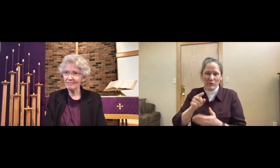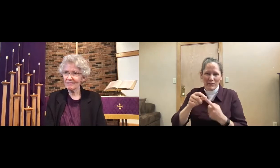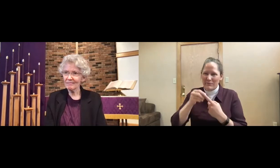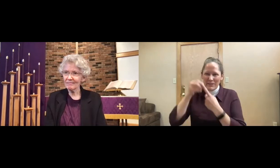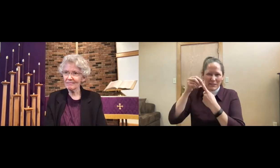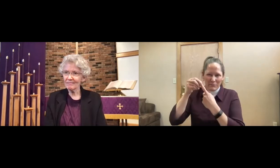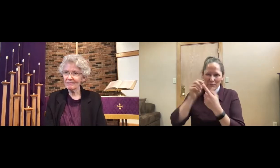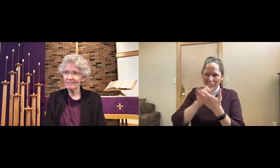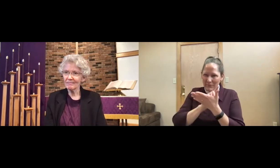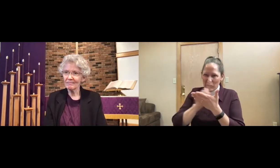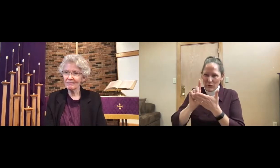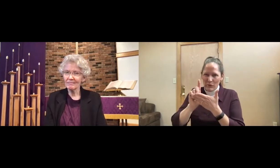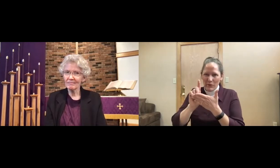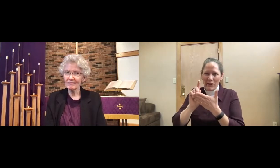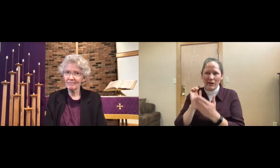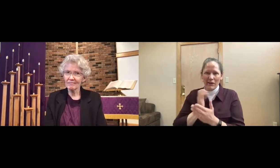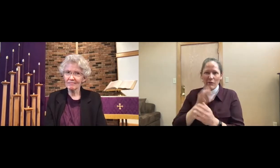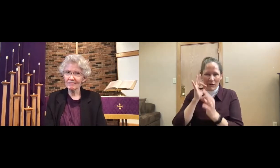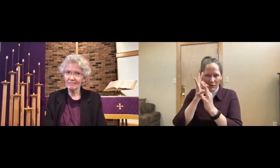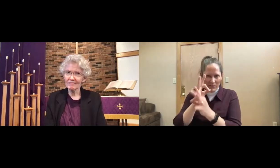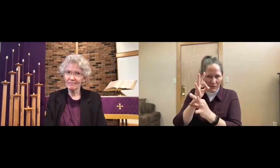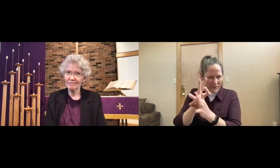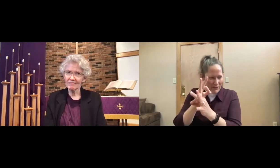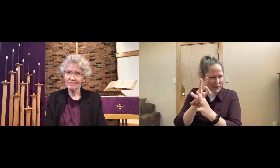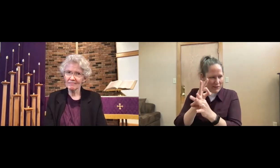And this week is a special week in our faith.